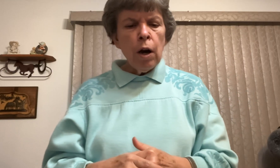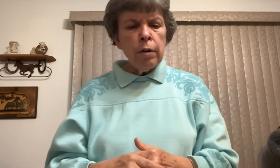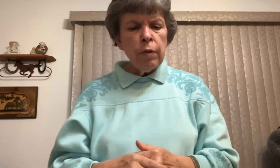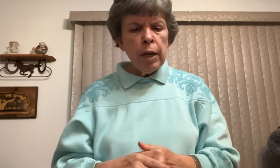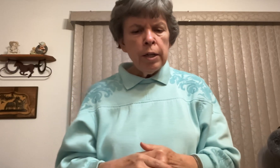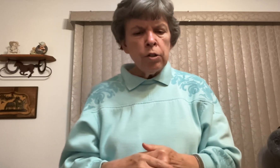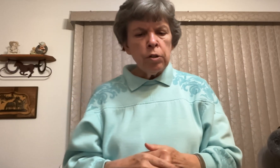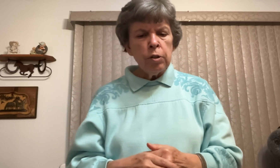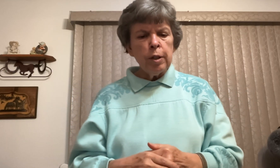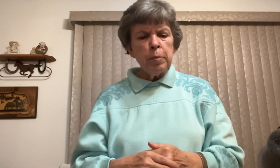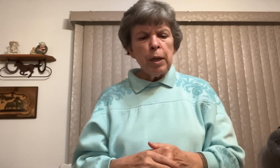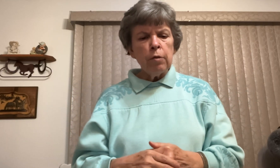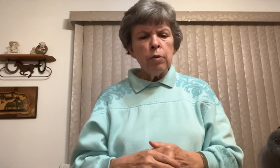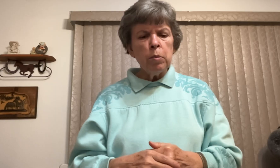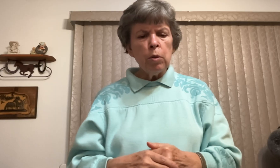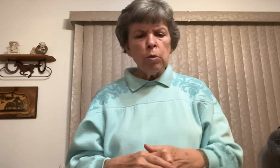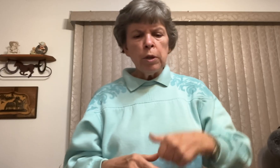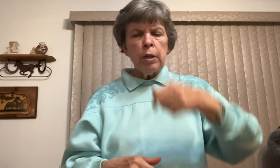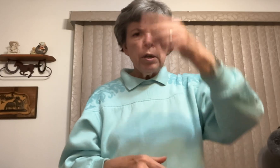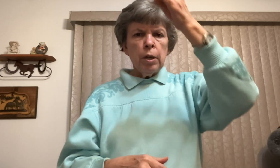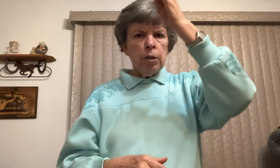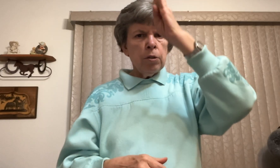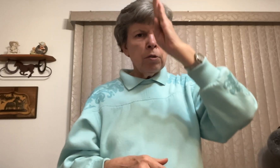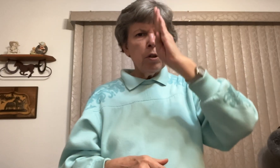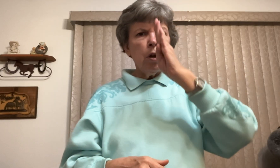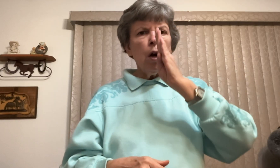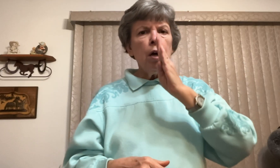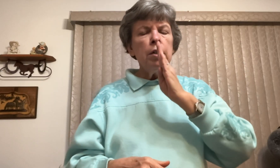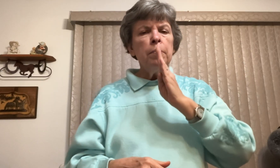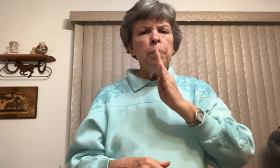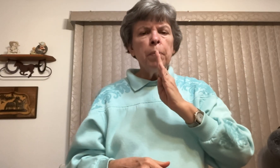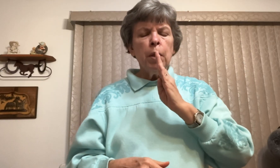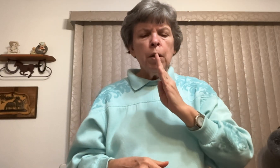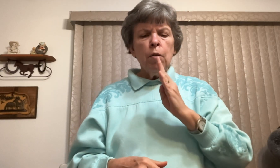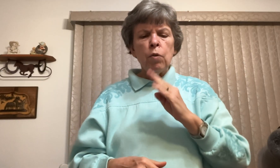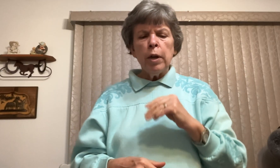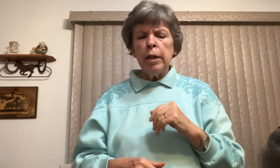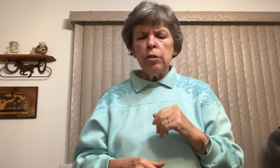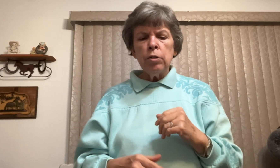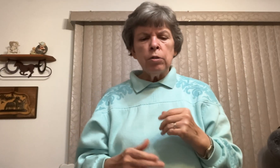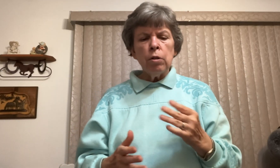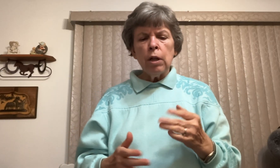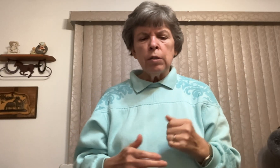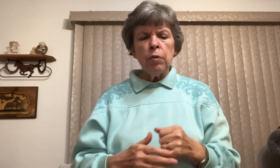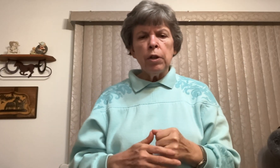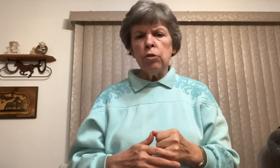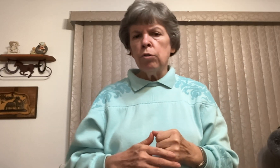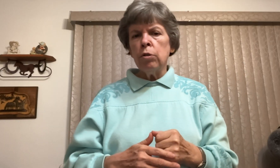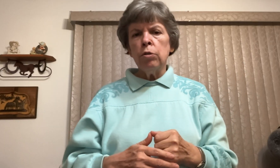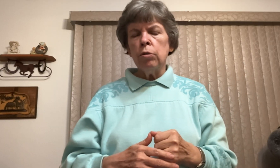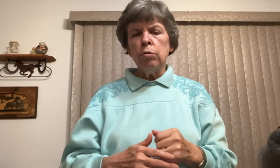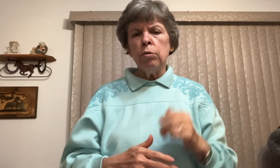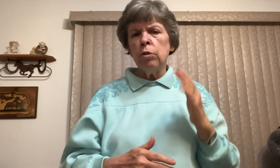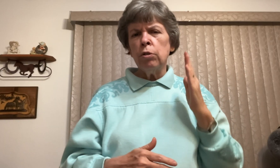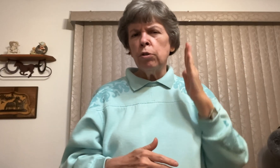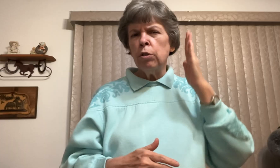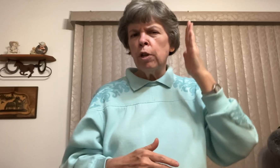of ages stepped down from glory. So the God, for ages, there are lots of things you could do. You know, you could talk about